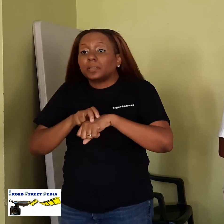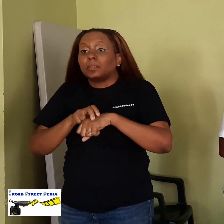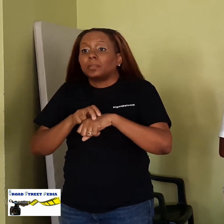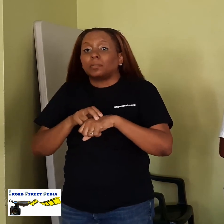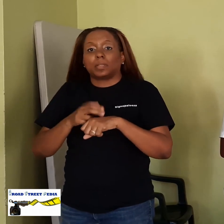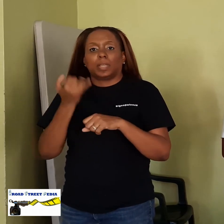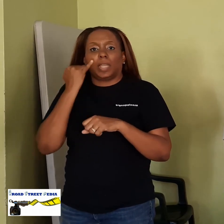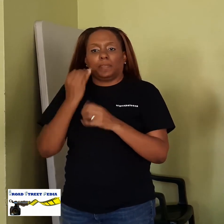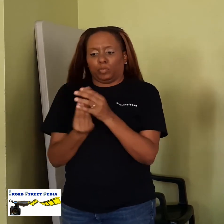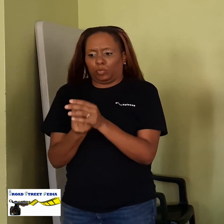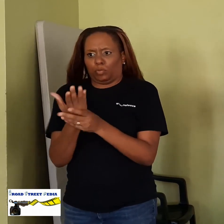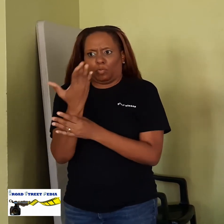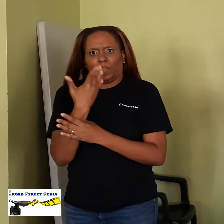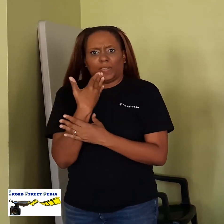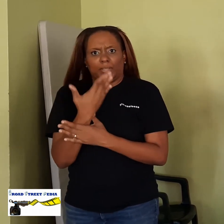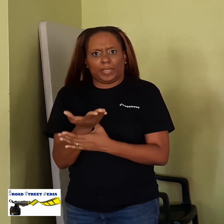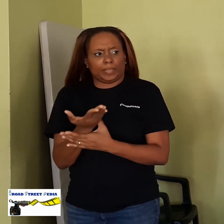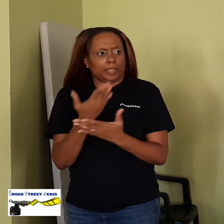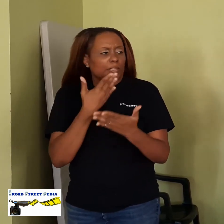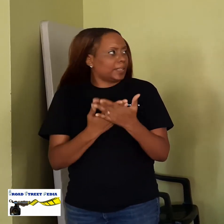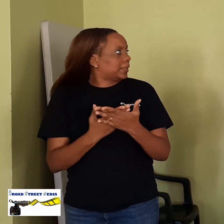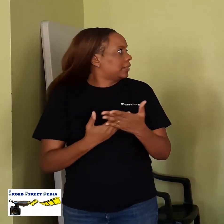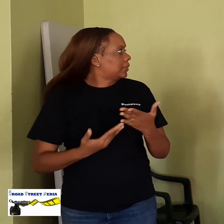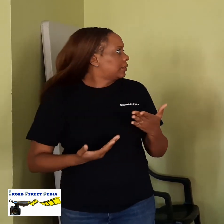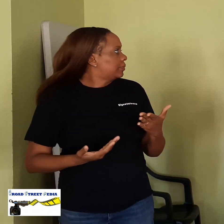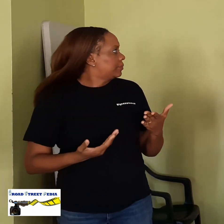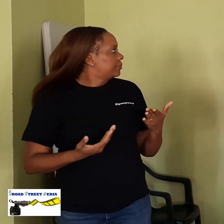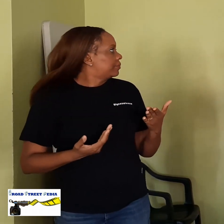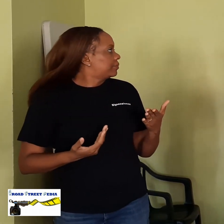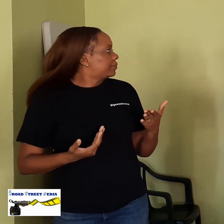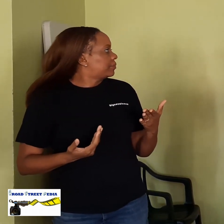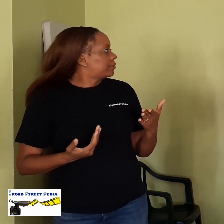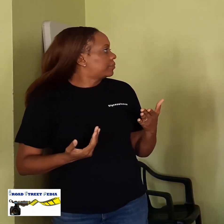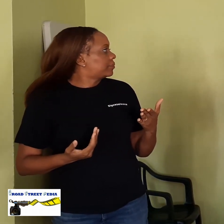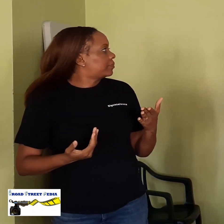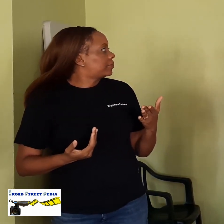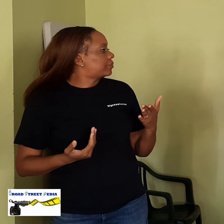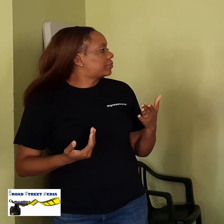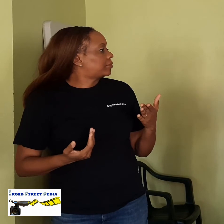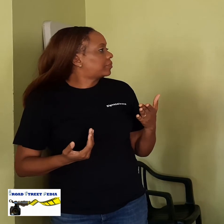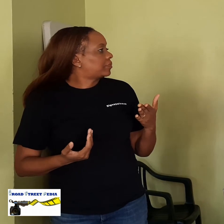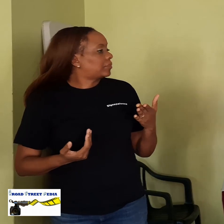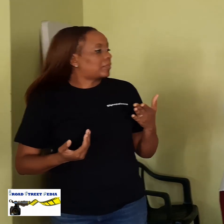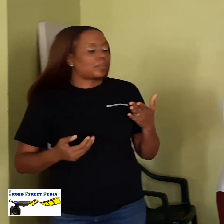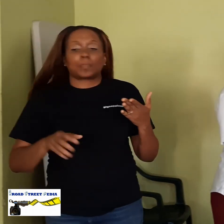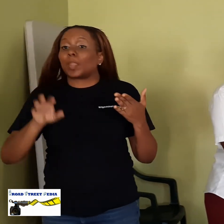soil? There are tubers that